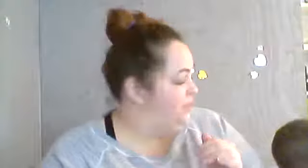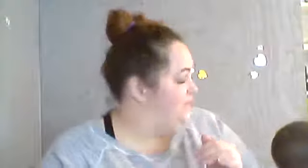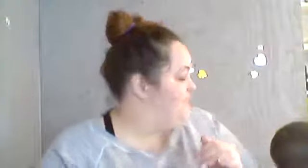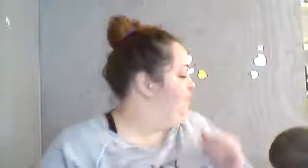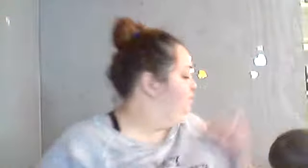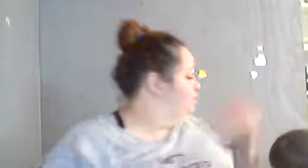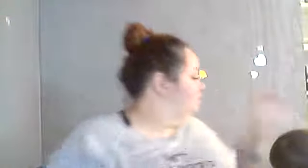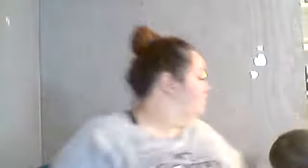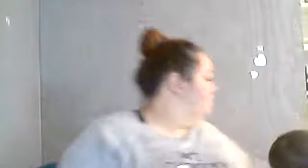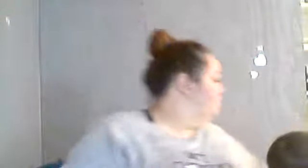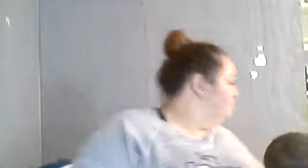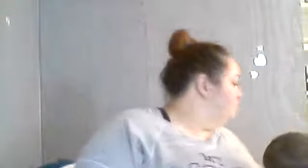$137.